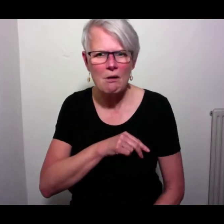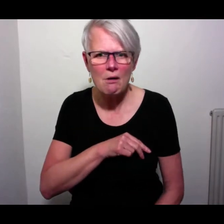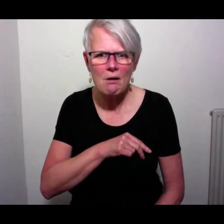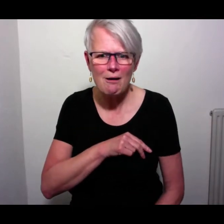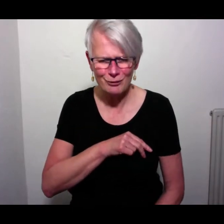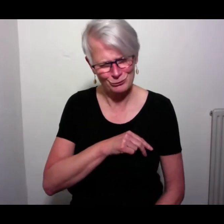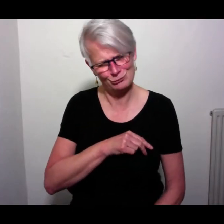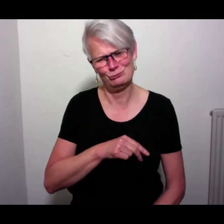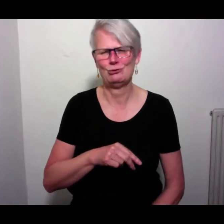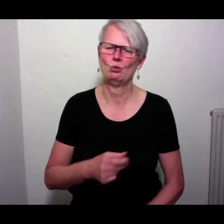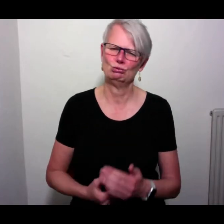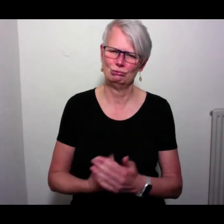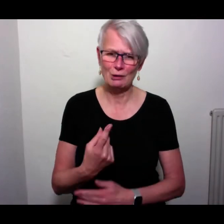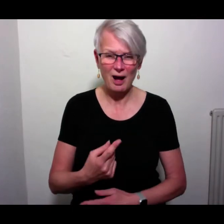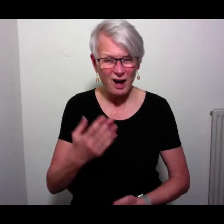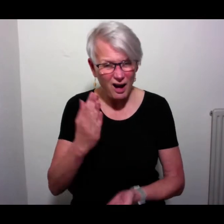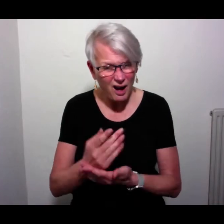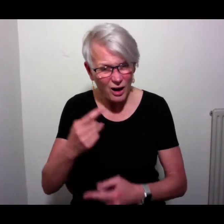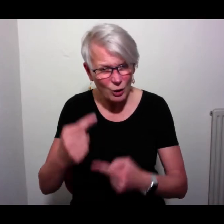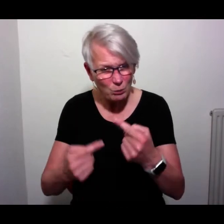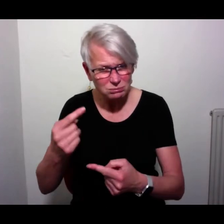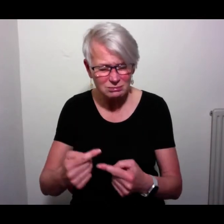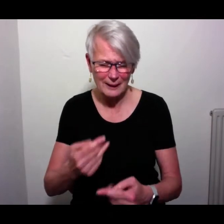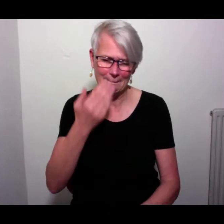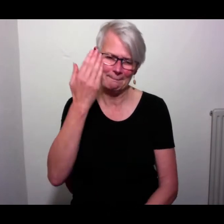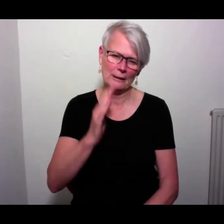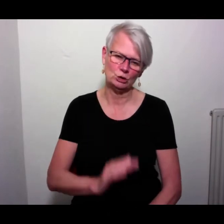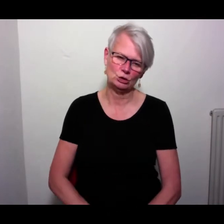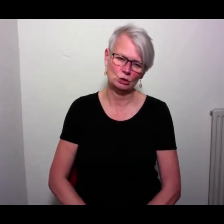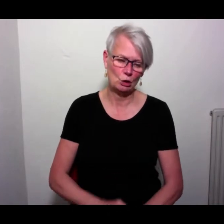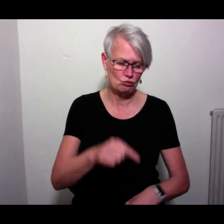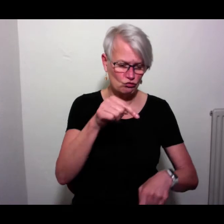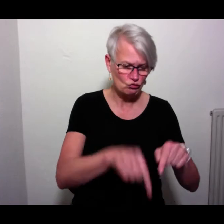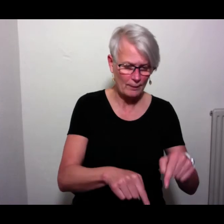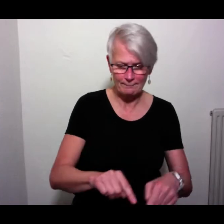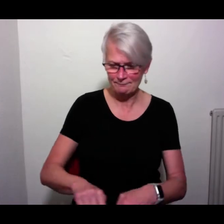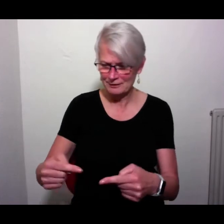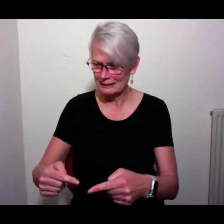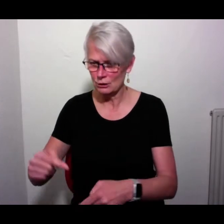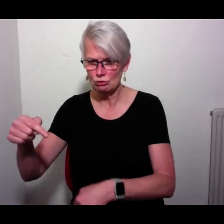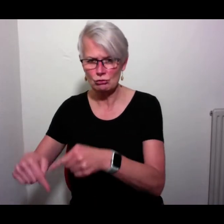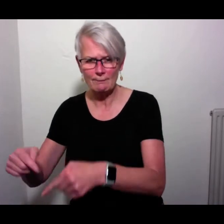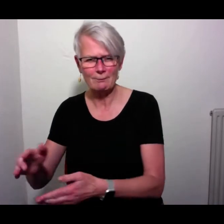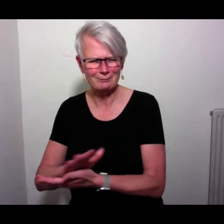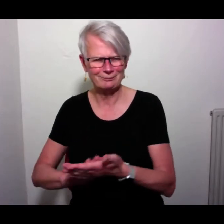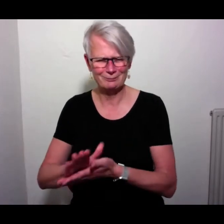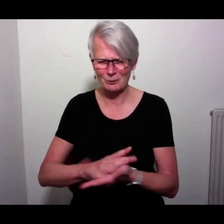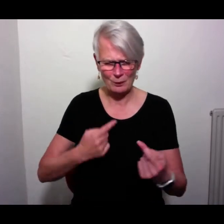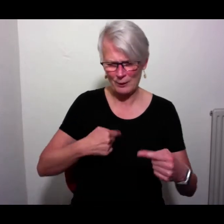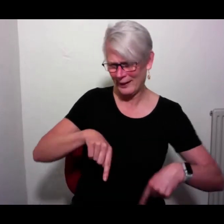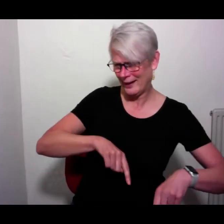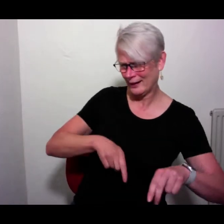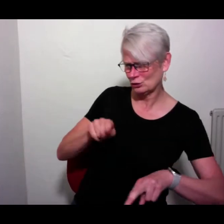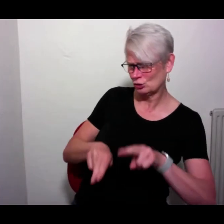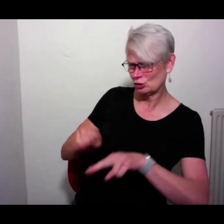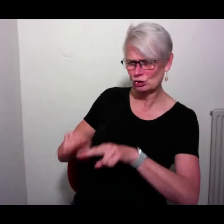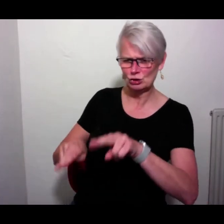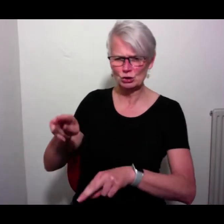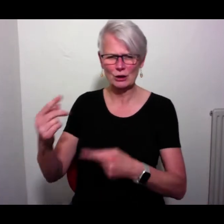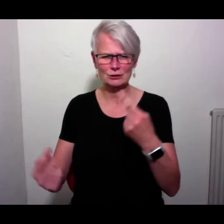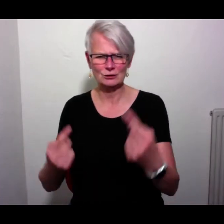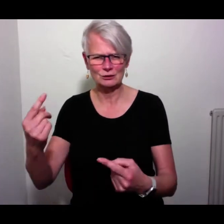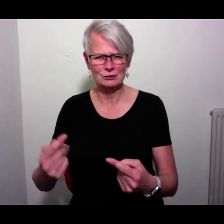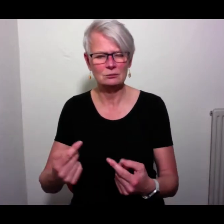Oh, there's no chance if it's a competition. Imagine pitting Crip against Crip, making Crips judge other